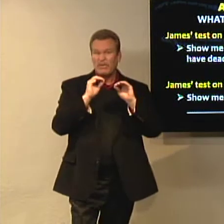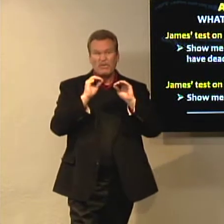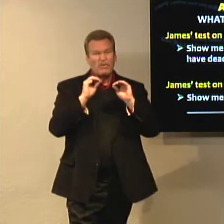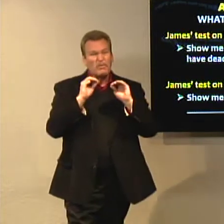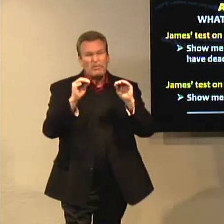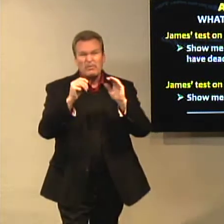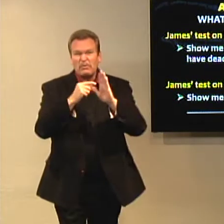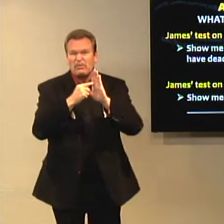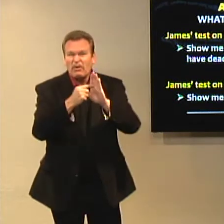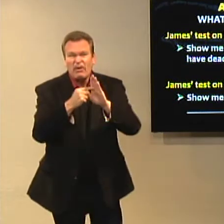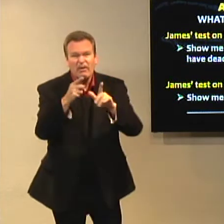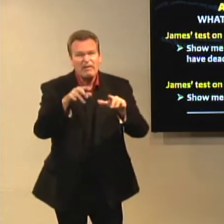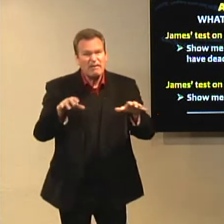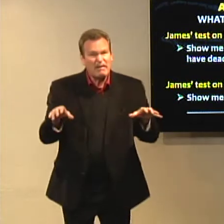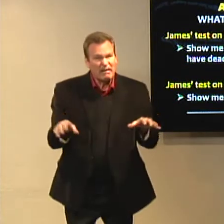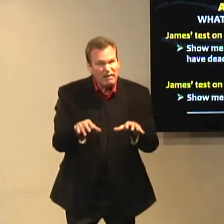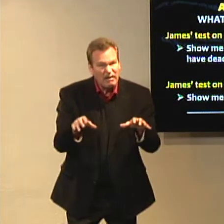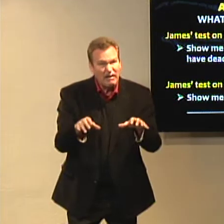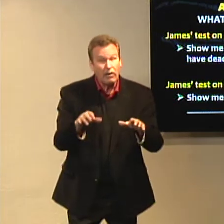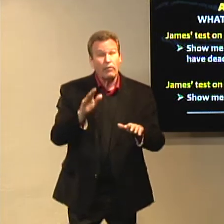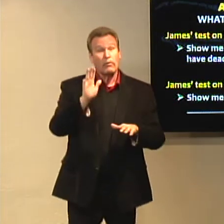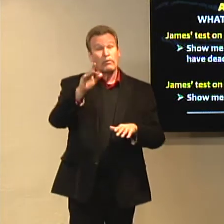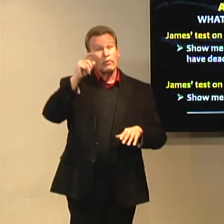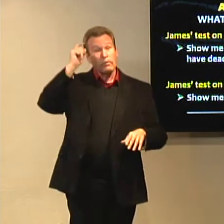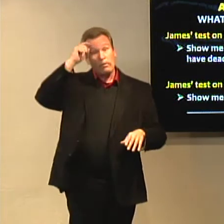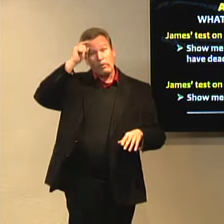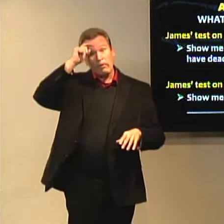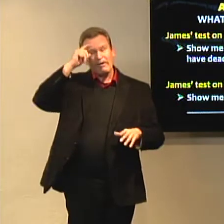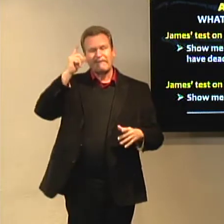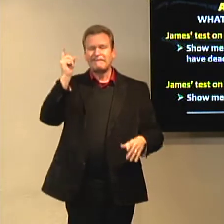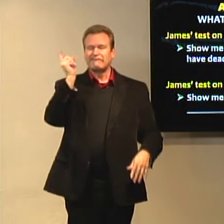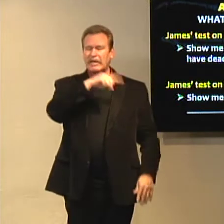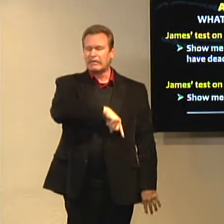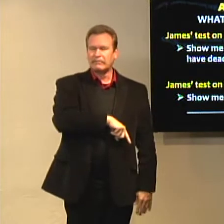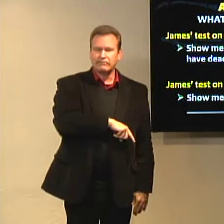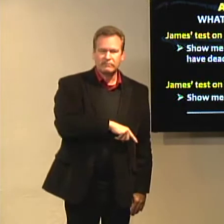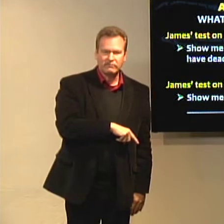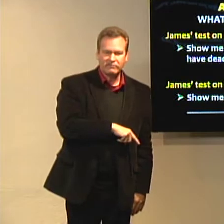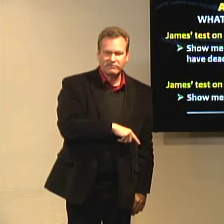Unless you have something, you have false wisdom.